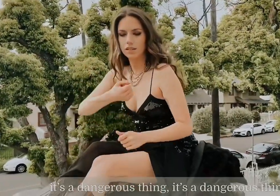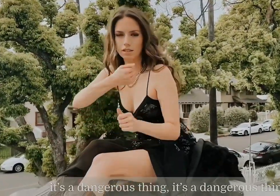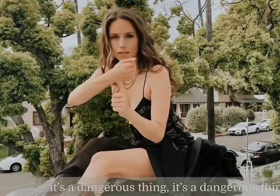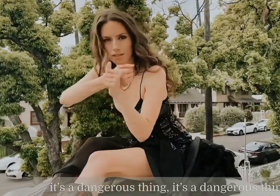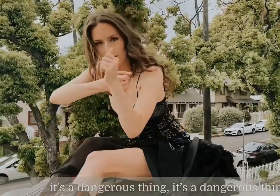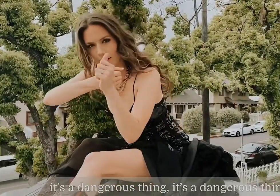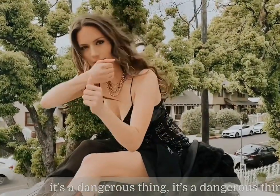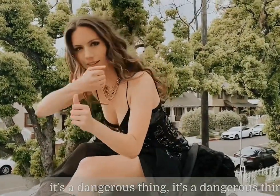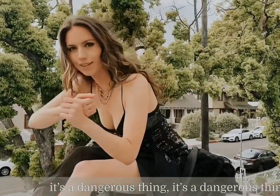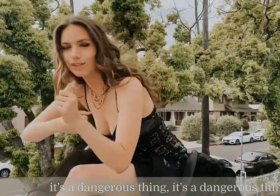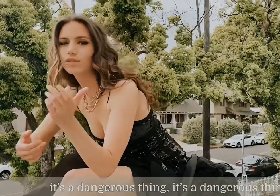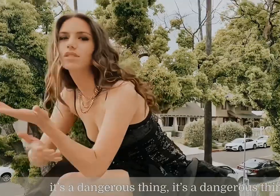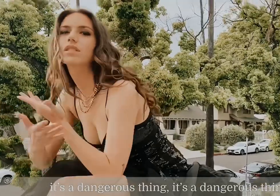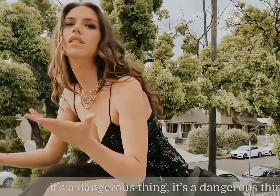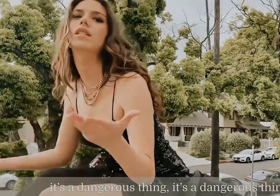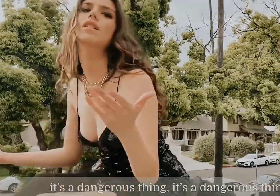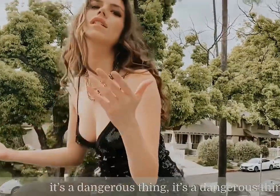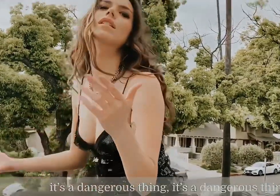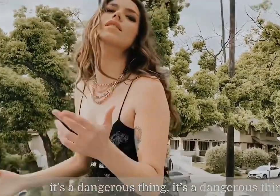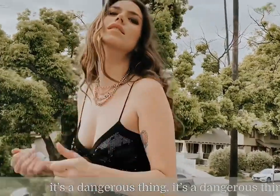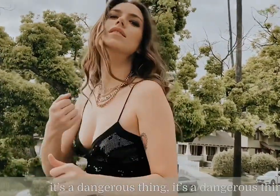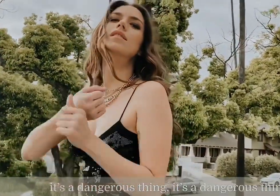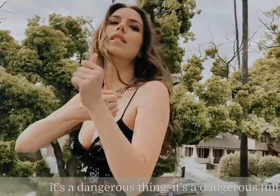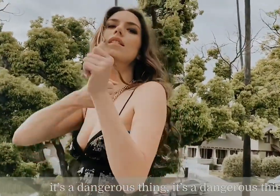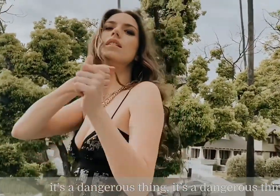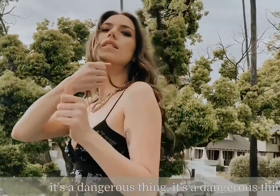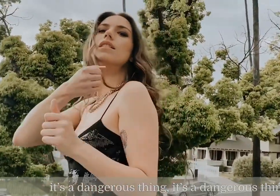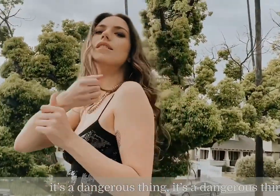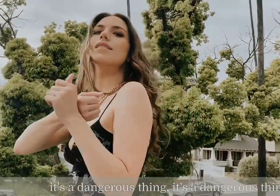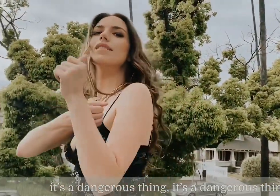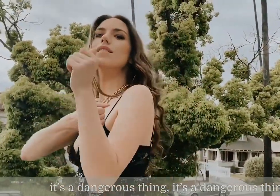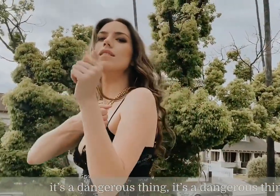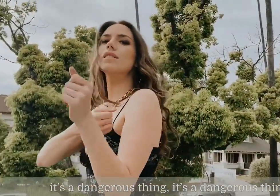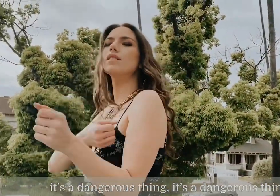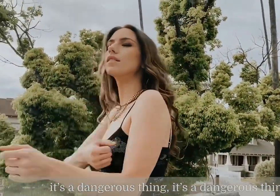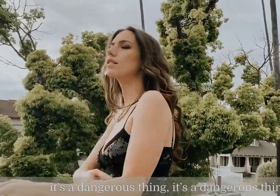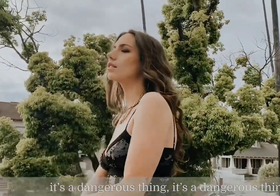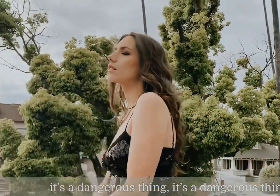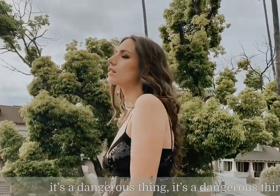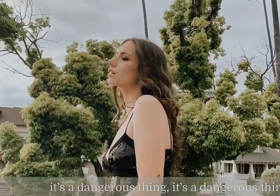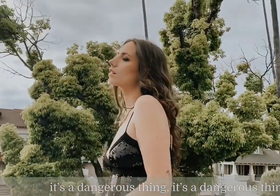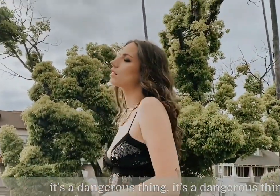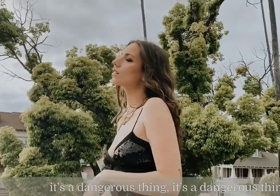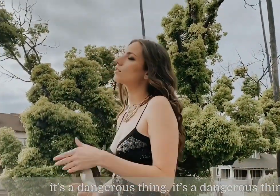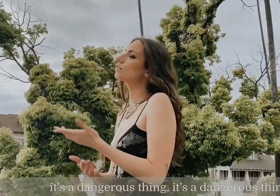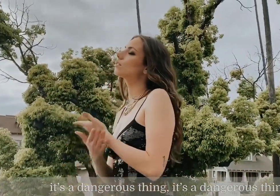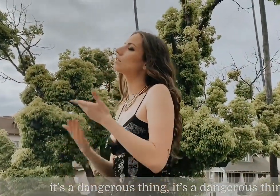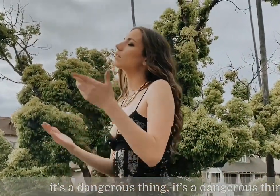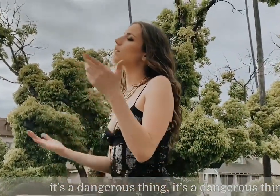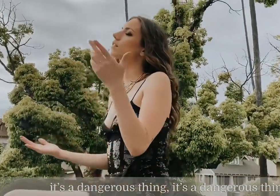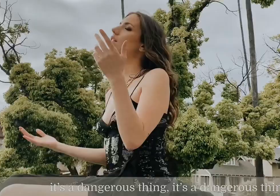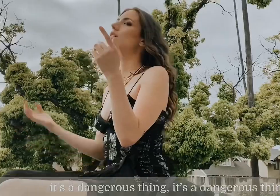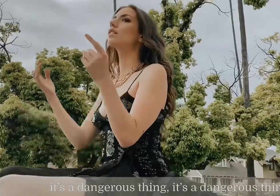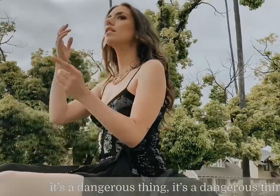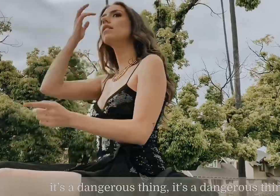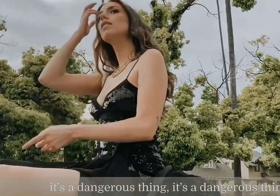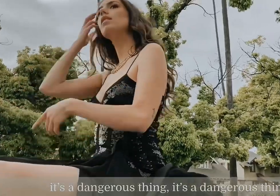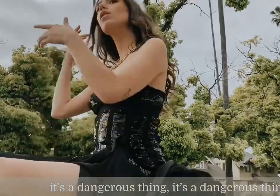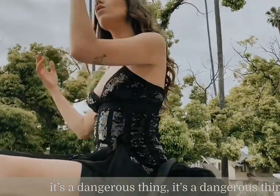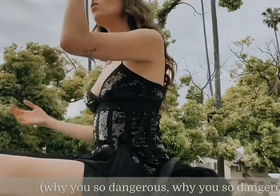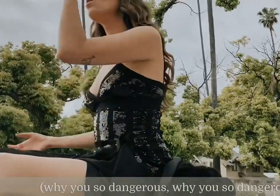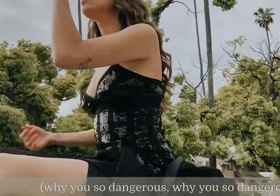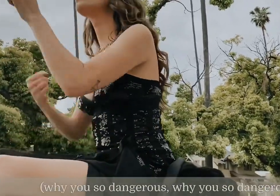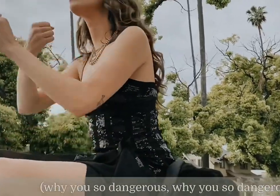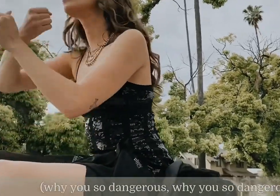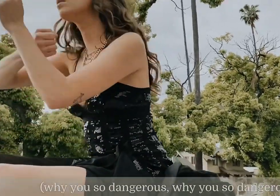dangerous thing It's a dangerous thing, it's a